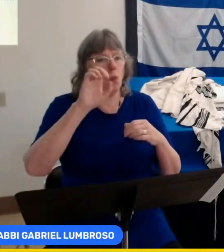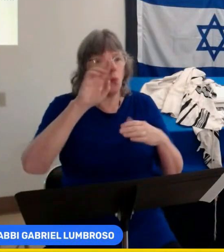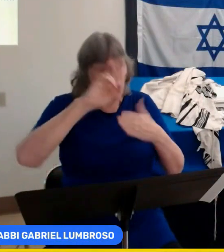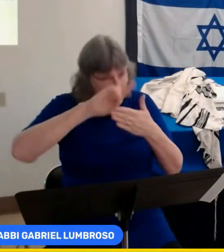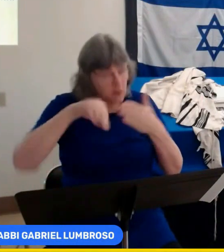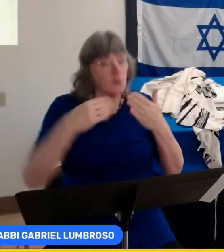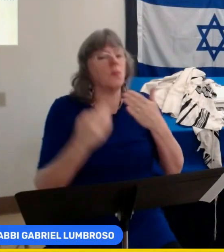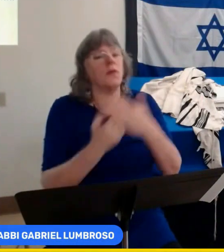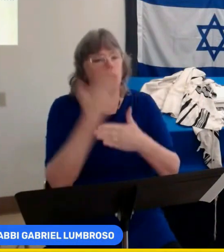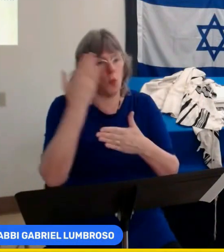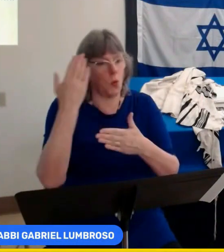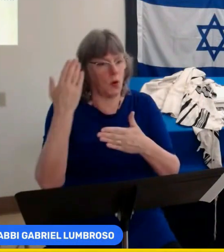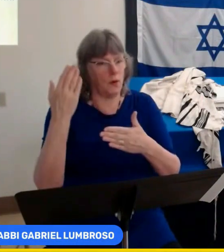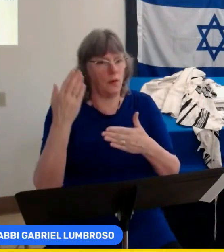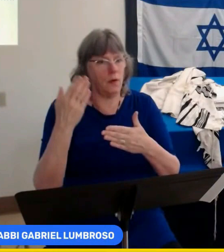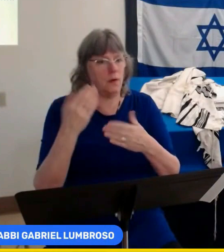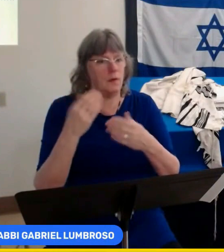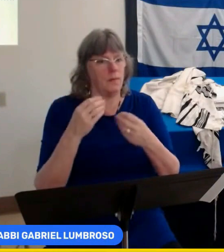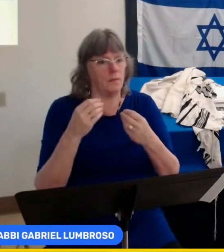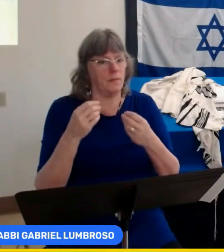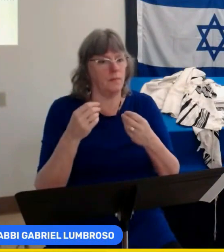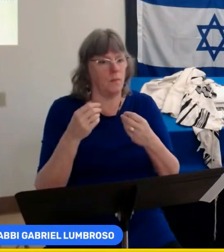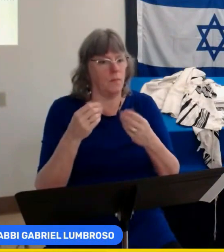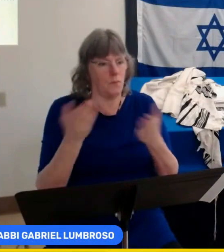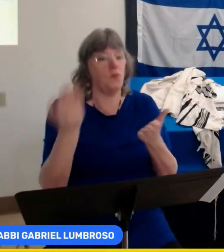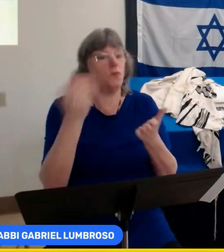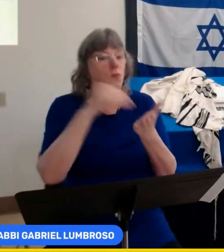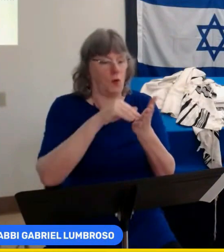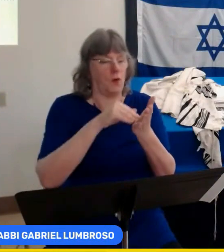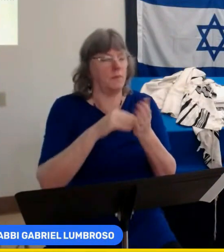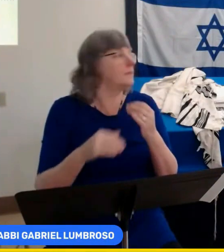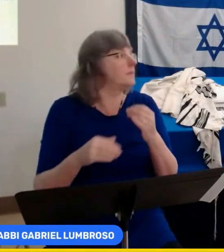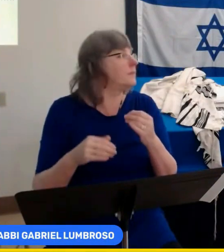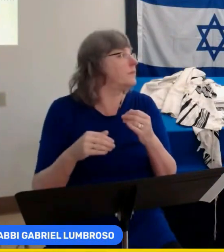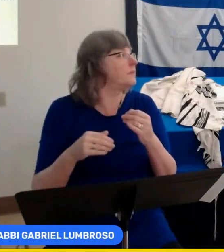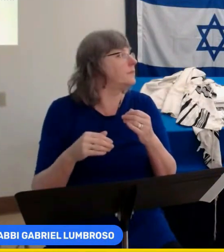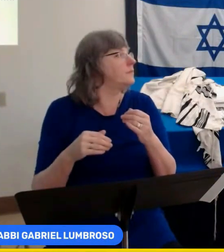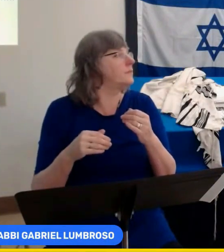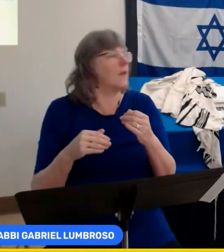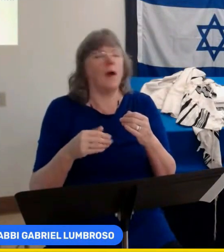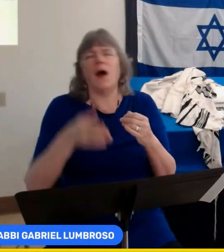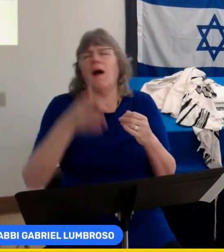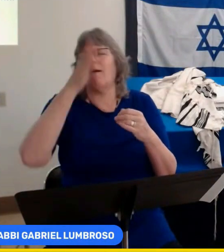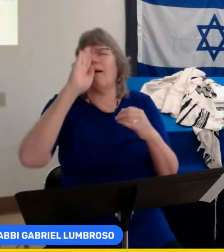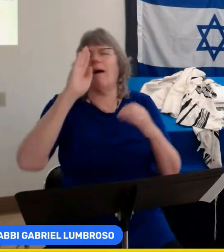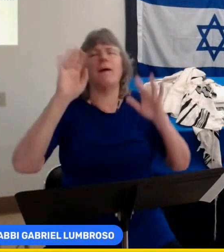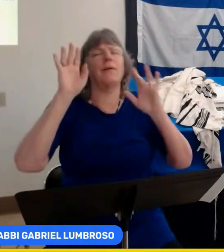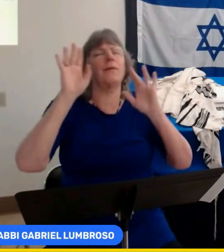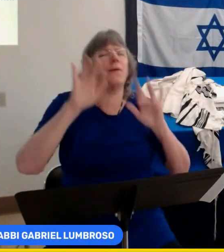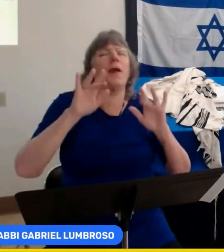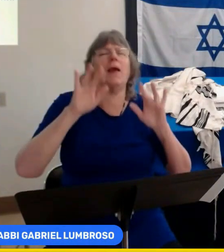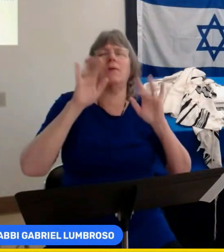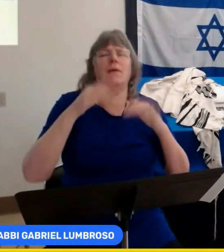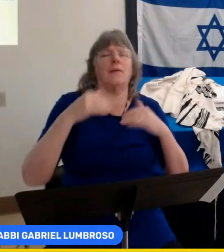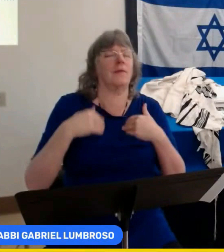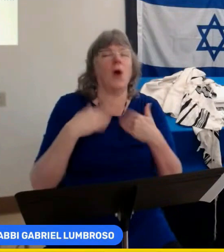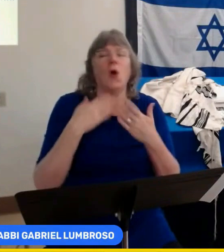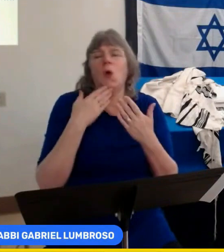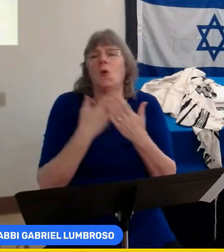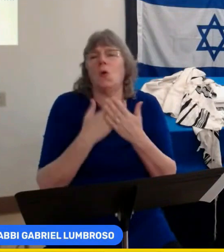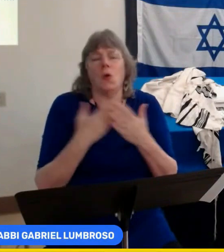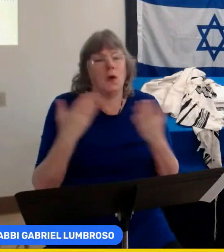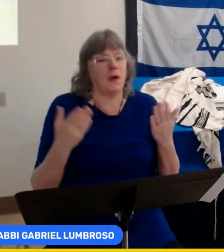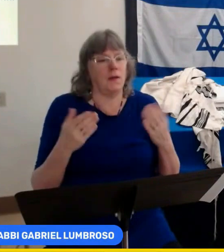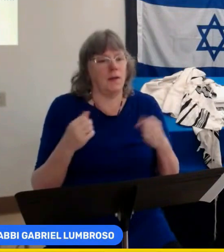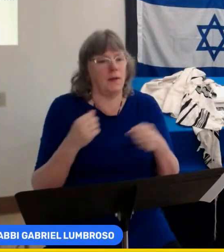like before. You know, so it was a restoration of God's graces with us, something like that.